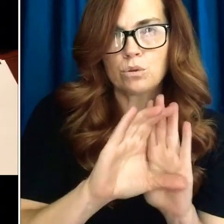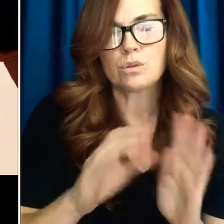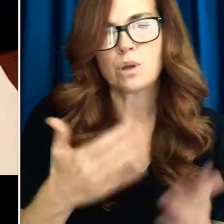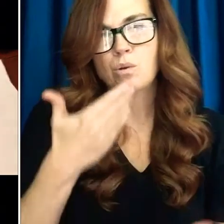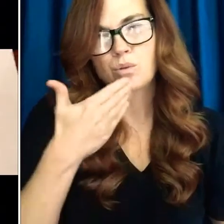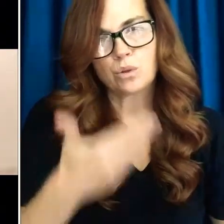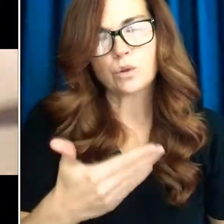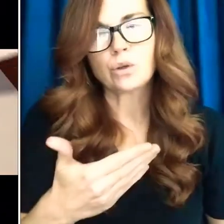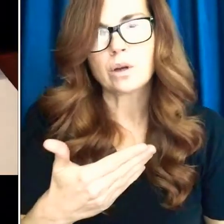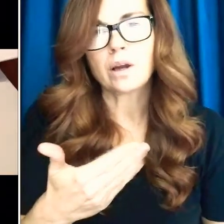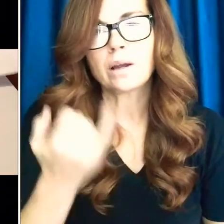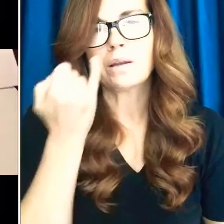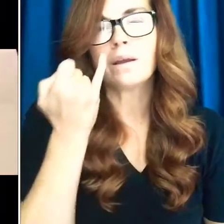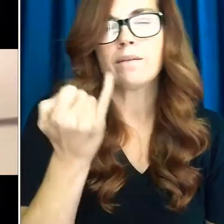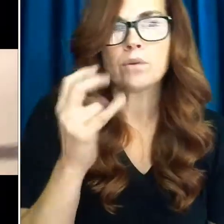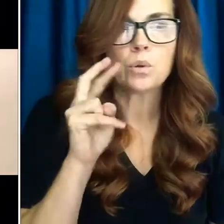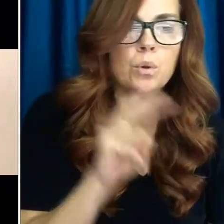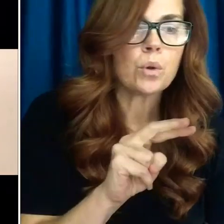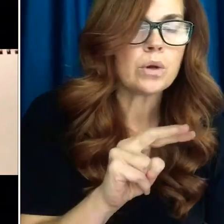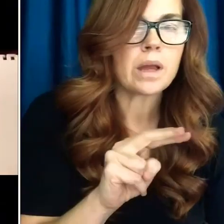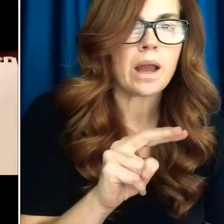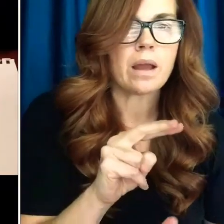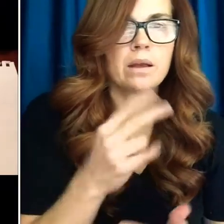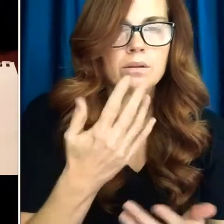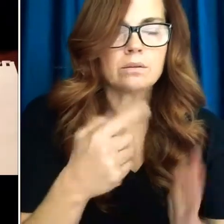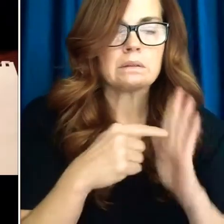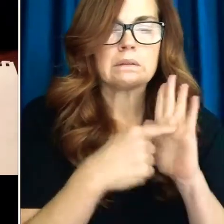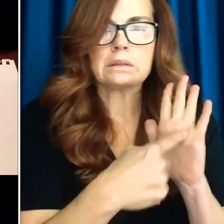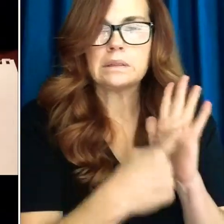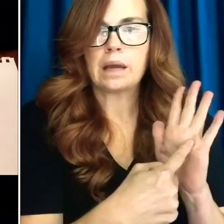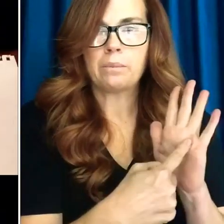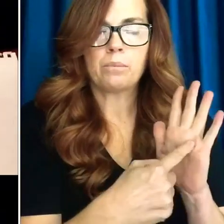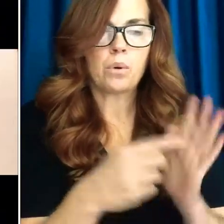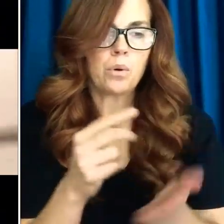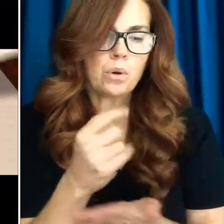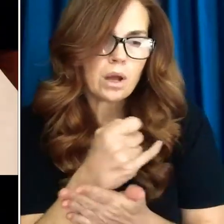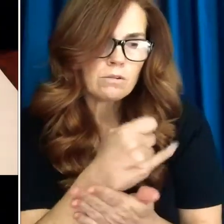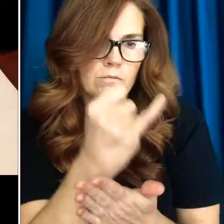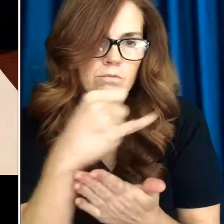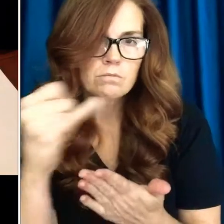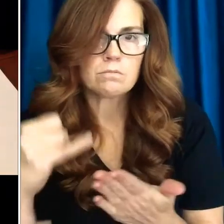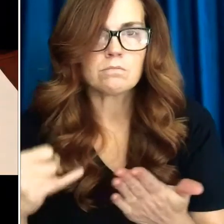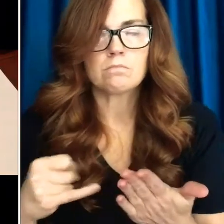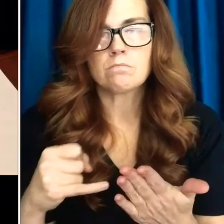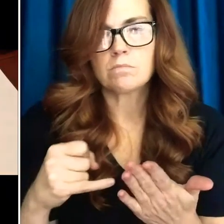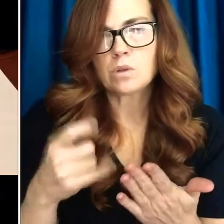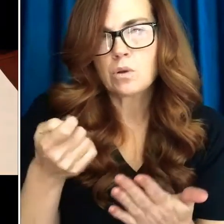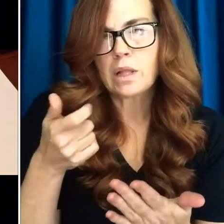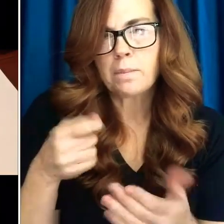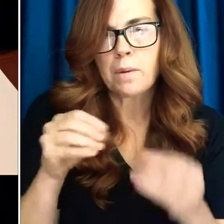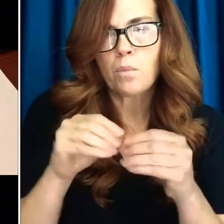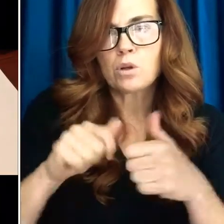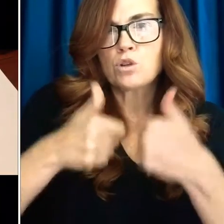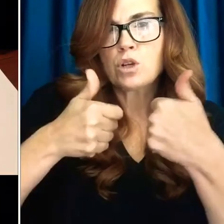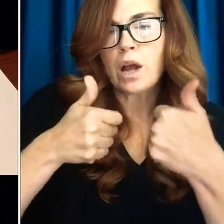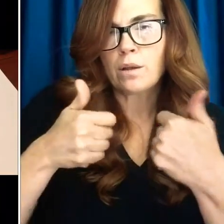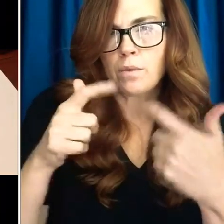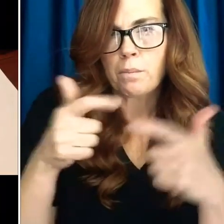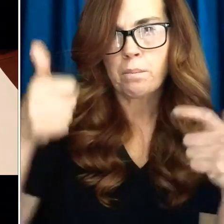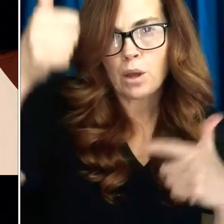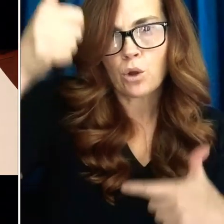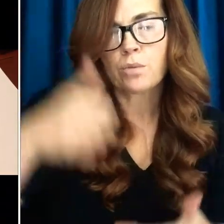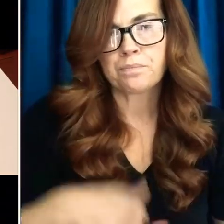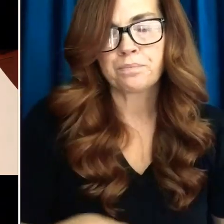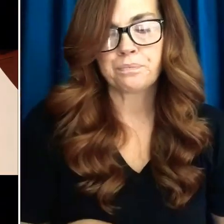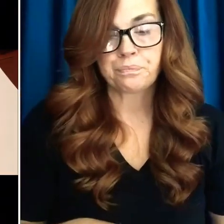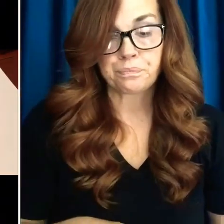at, because a larger eye can sometimes be a little bit more difficult to do accurately. Now,